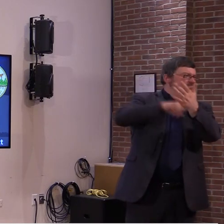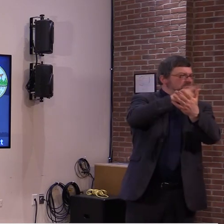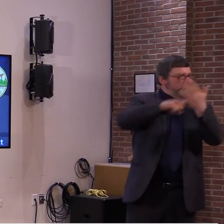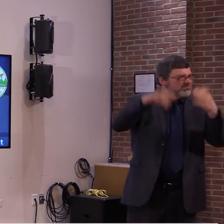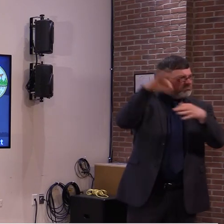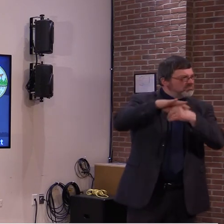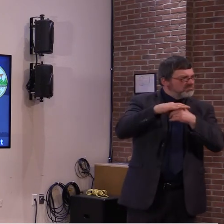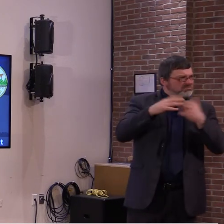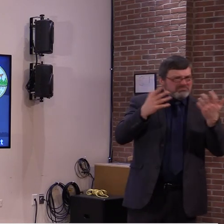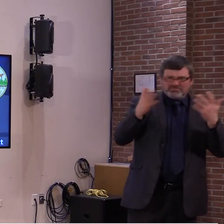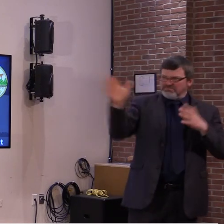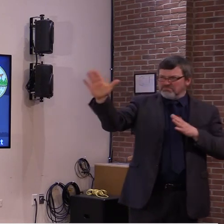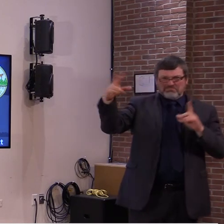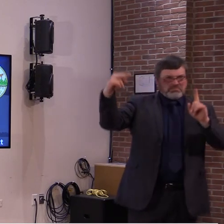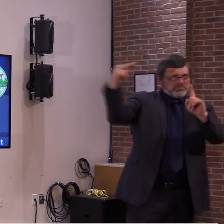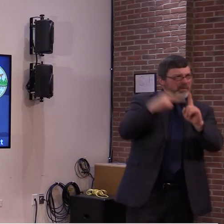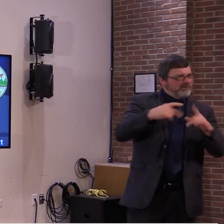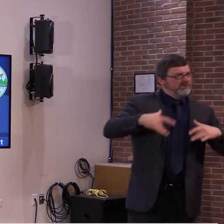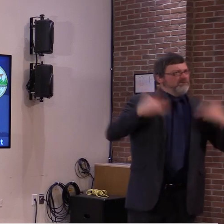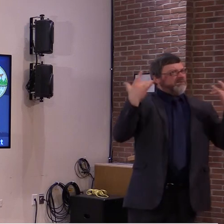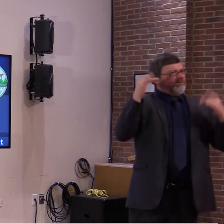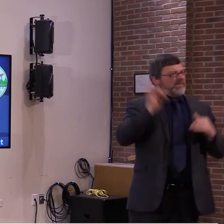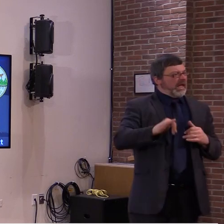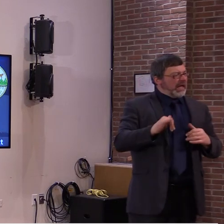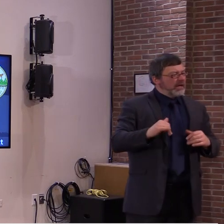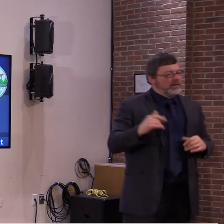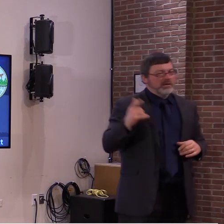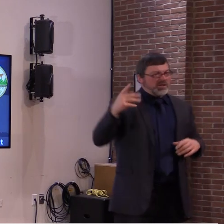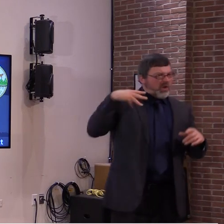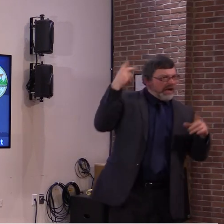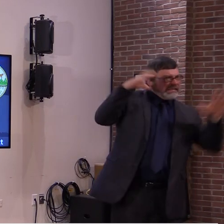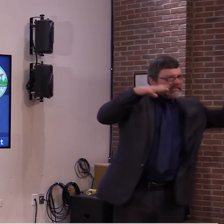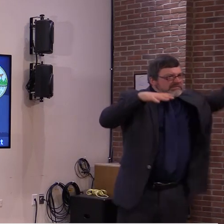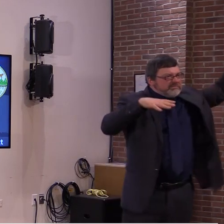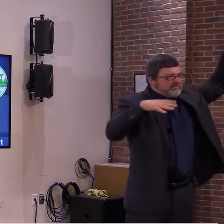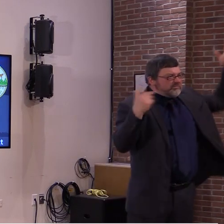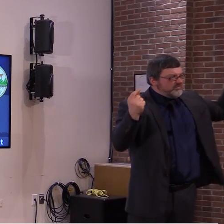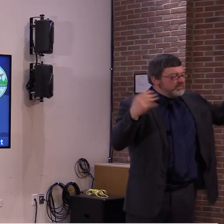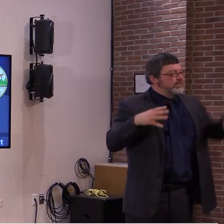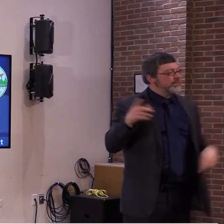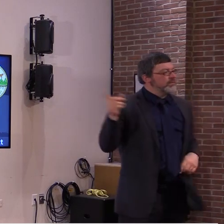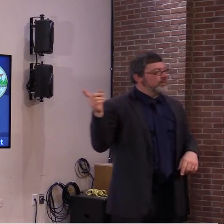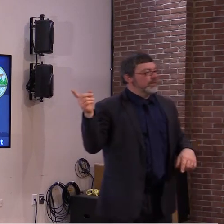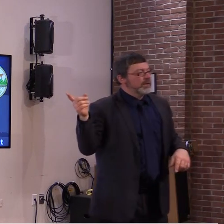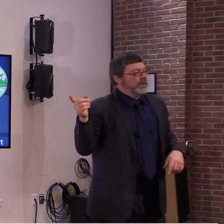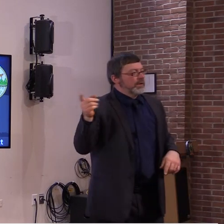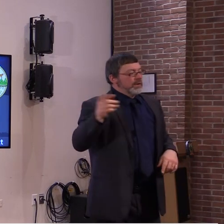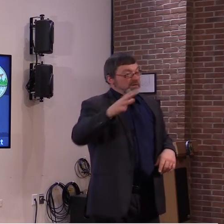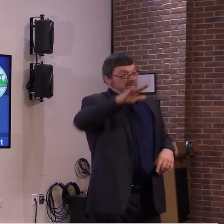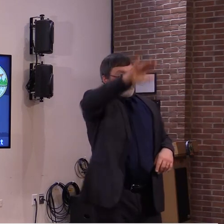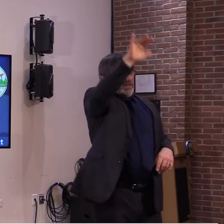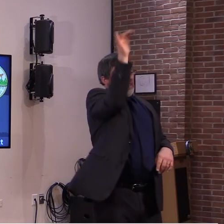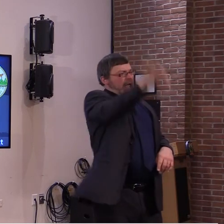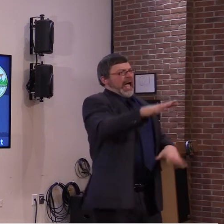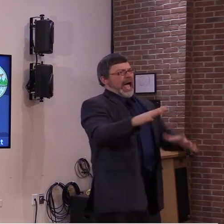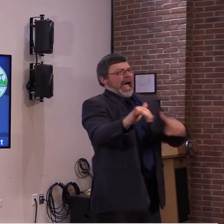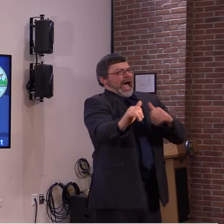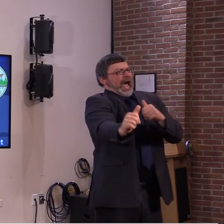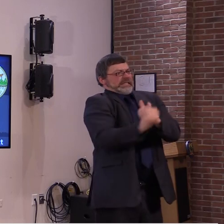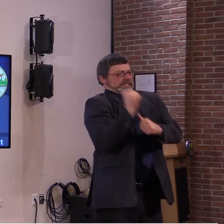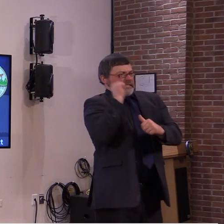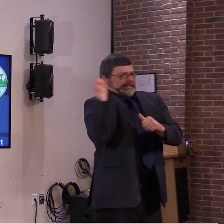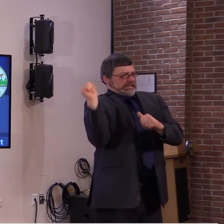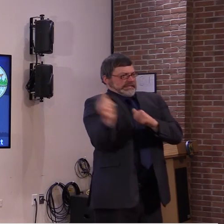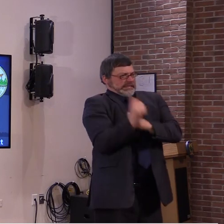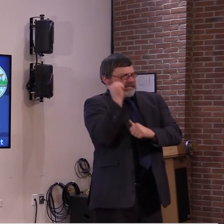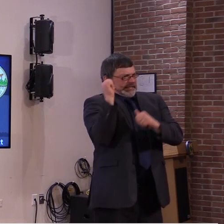very dangerous partisan game that's being played, and further dividing Americans, which is exactly what we do not need at